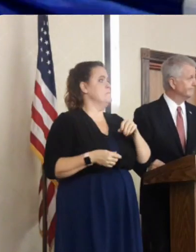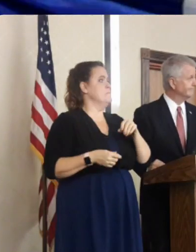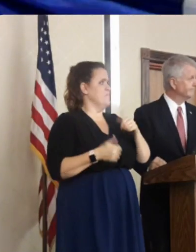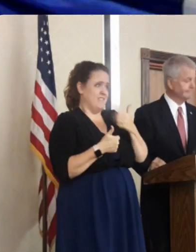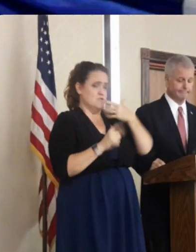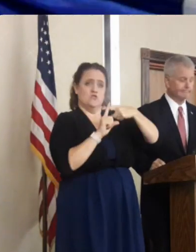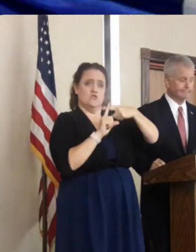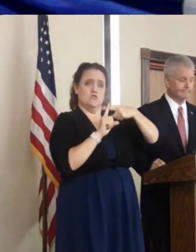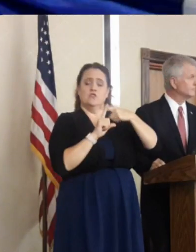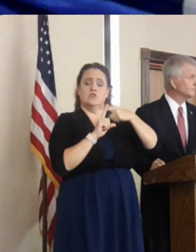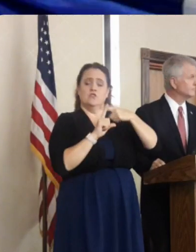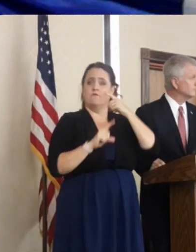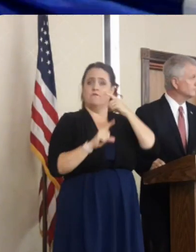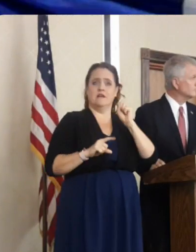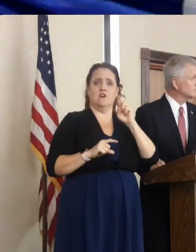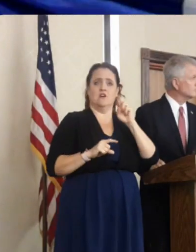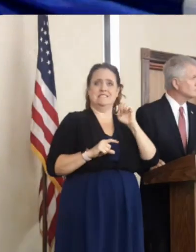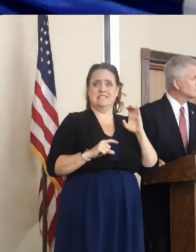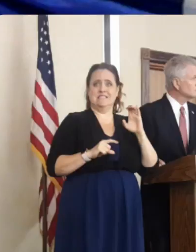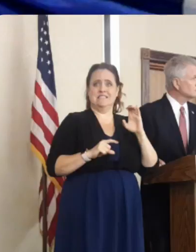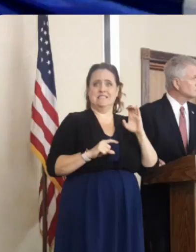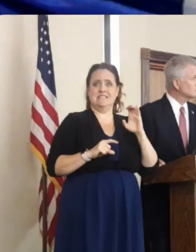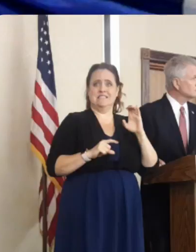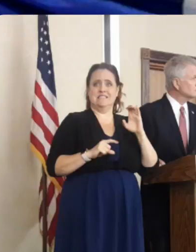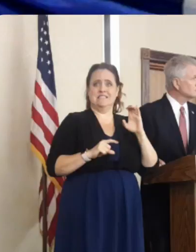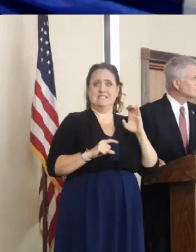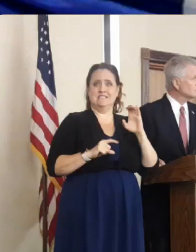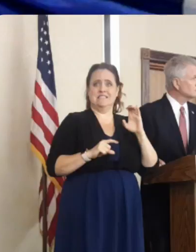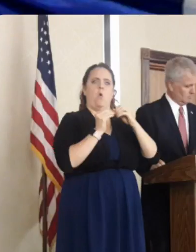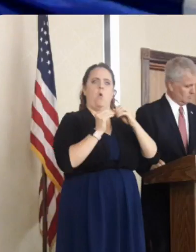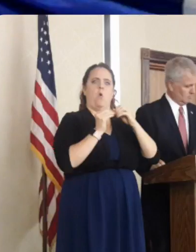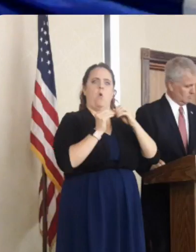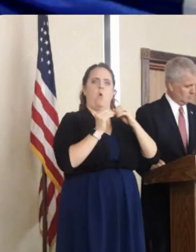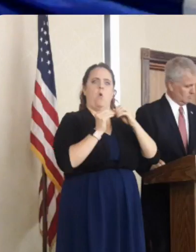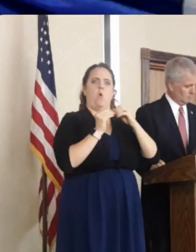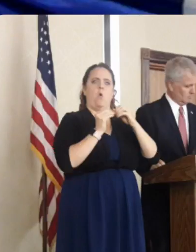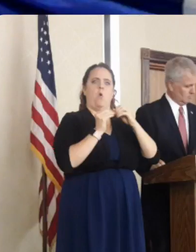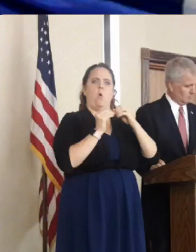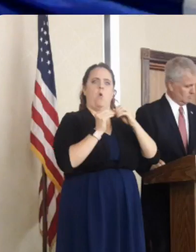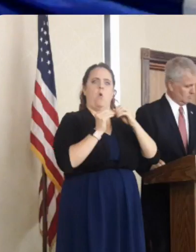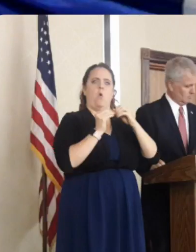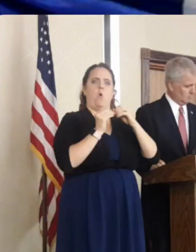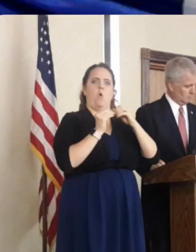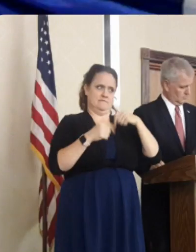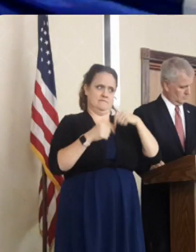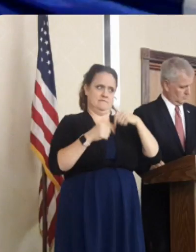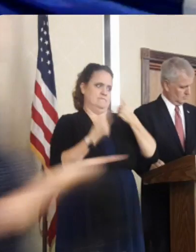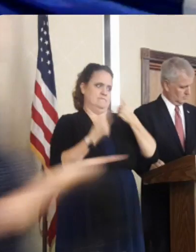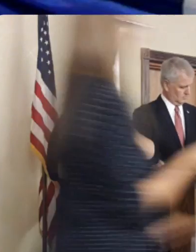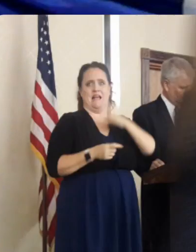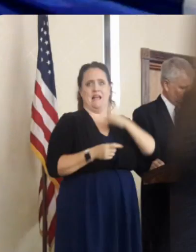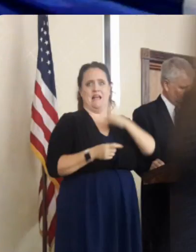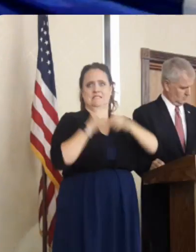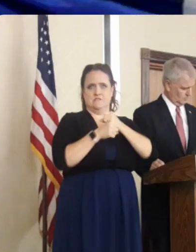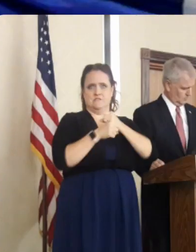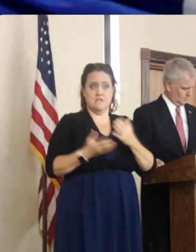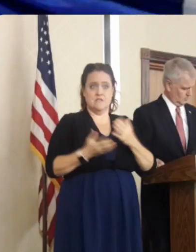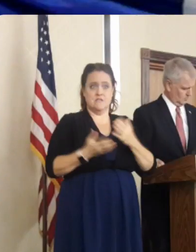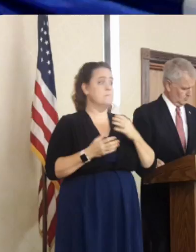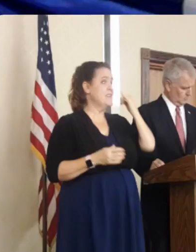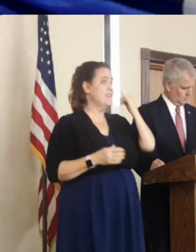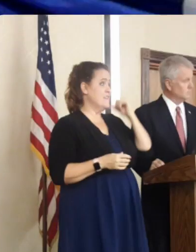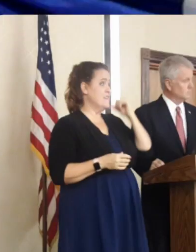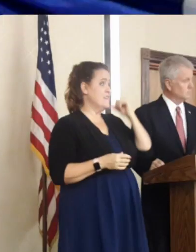general. It's got a much higher profile than it did, at least when I came on a little over 6 years ago. If you haven't seen the new